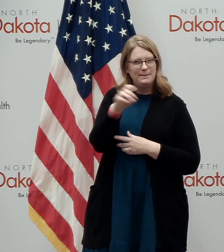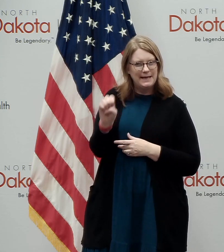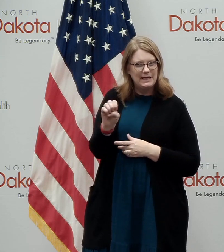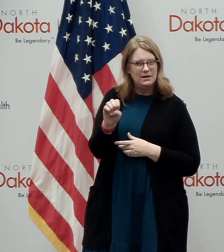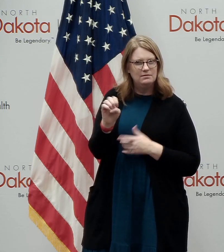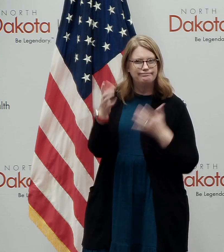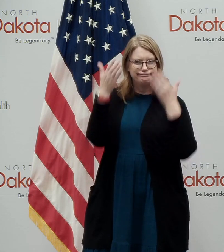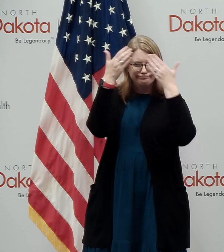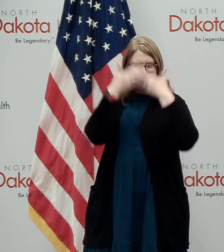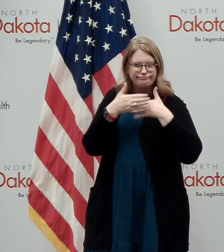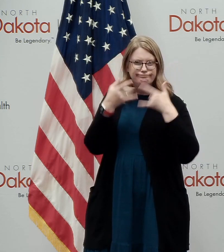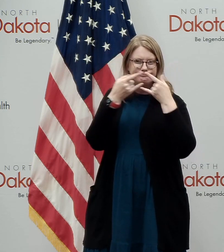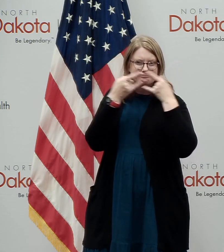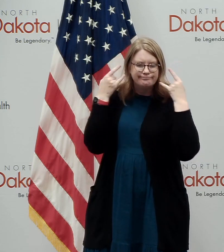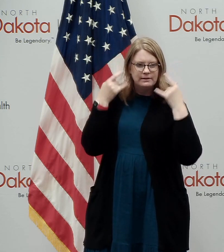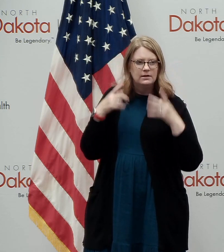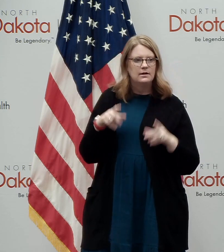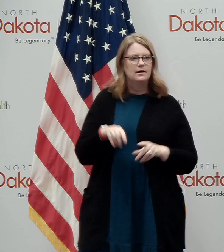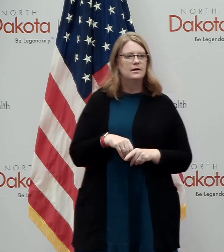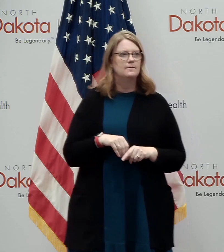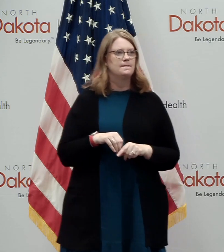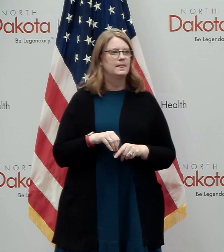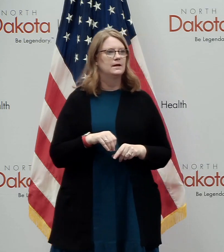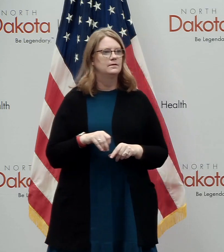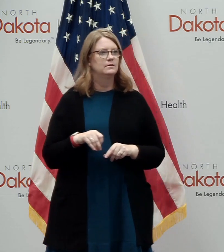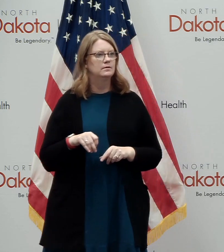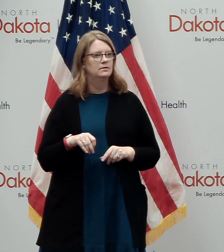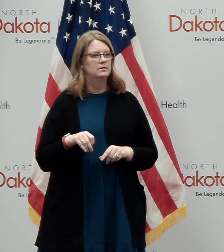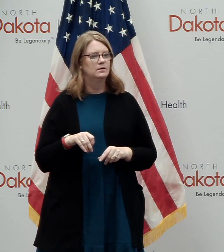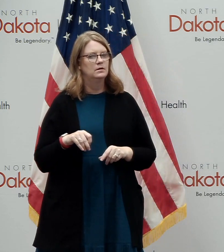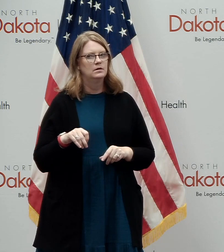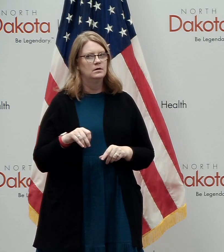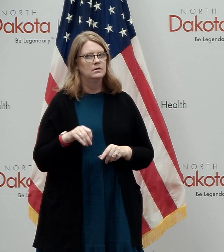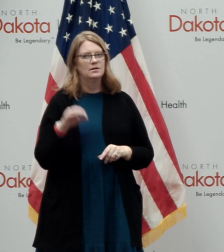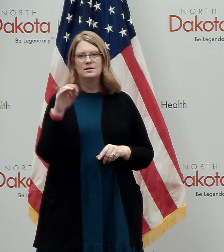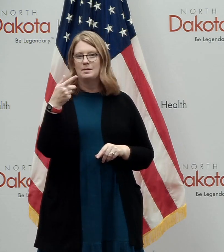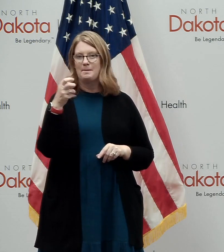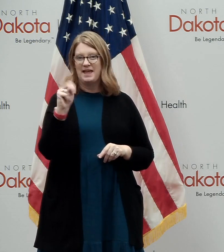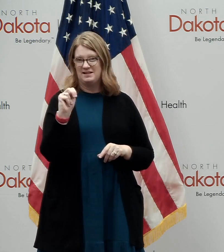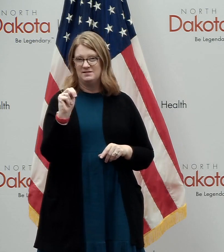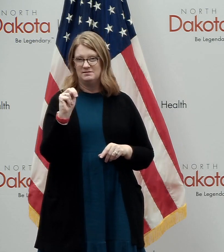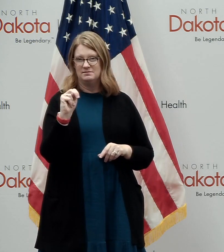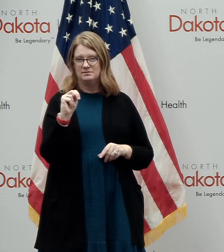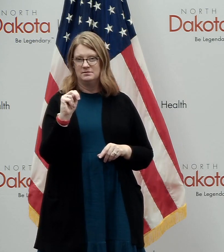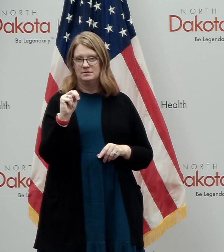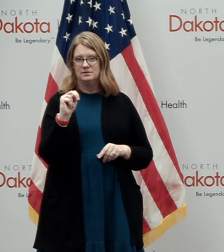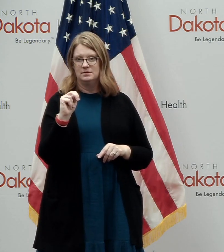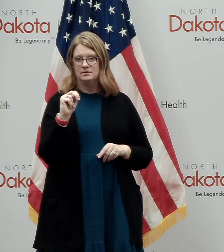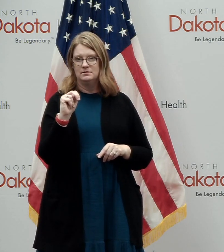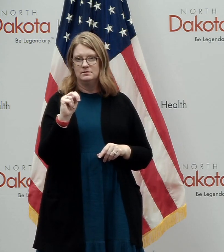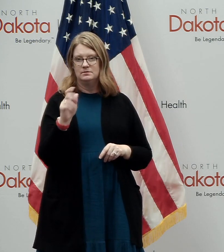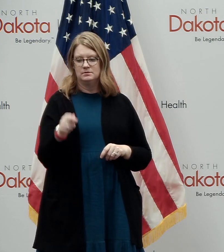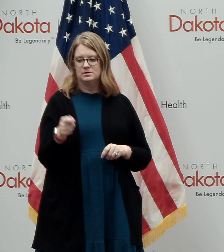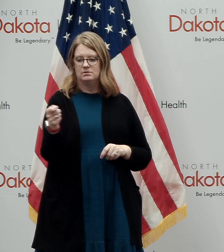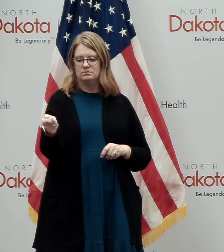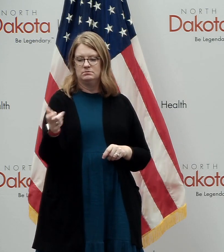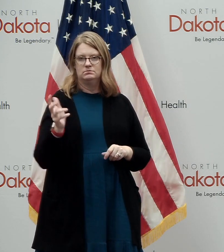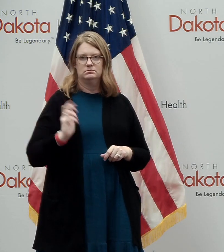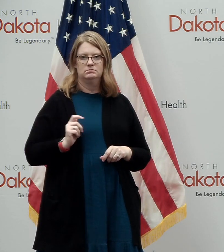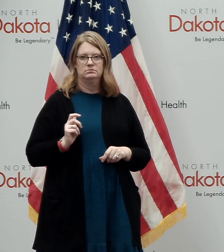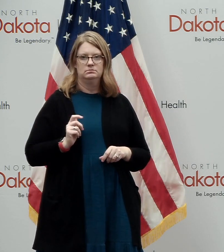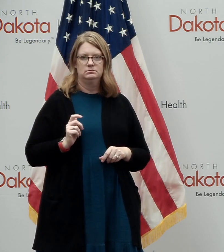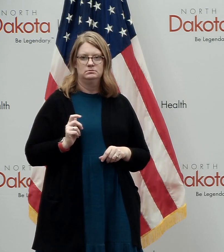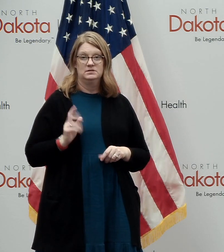purchased pins that will be given to each voter, single. So that'll